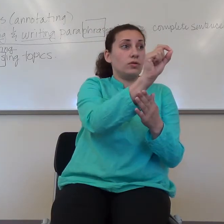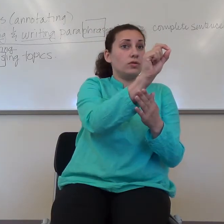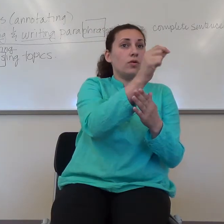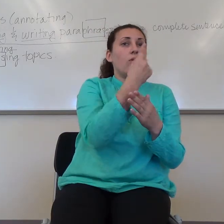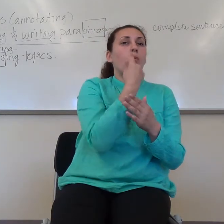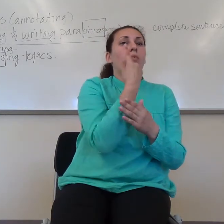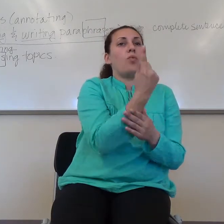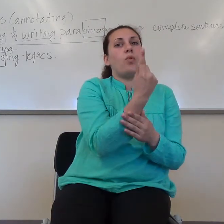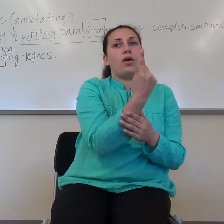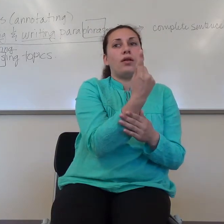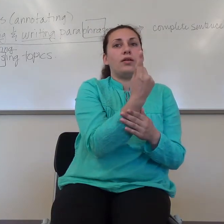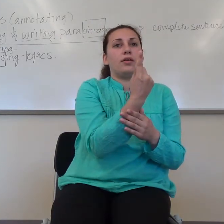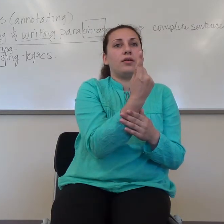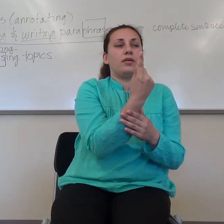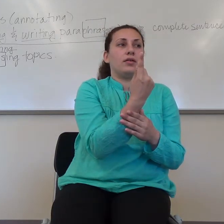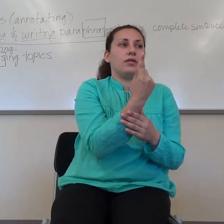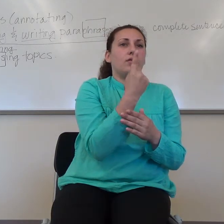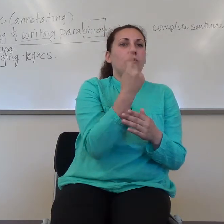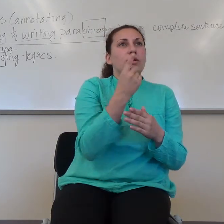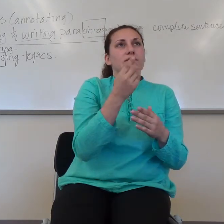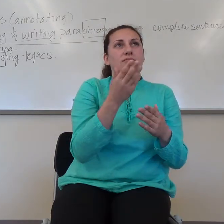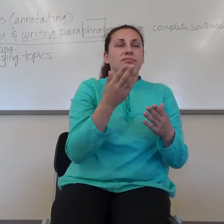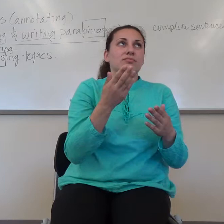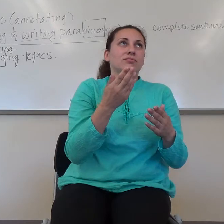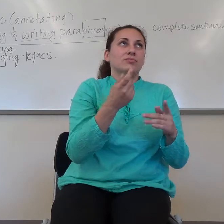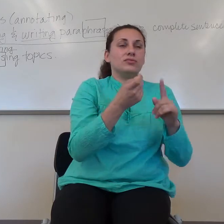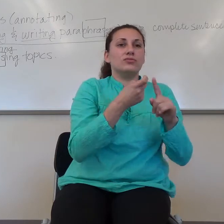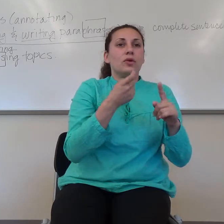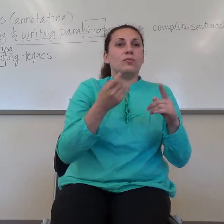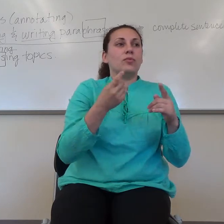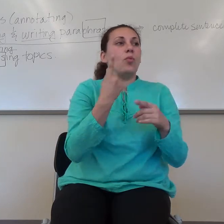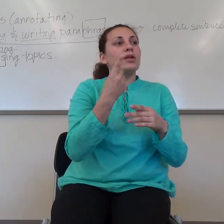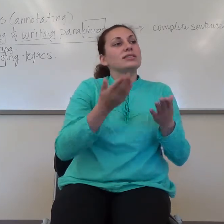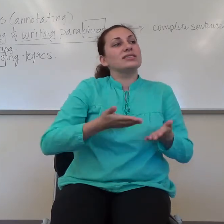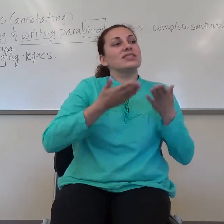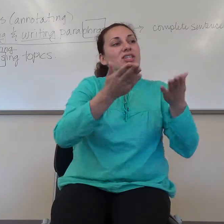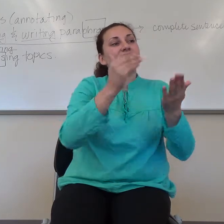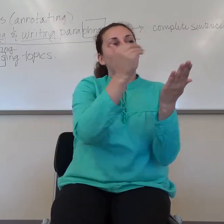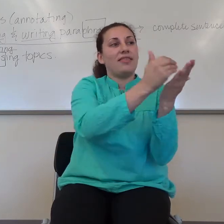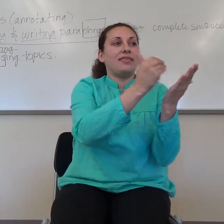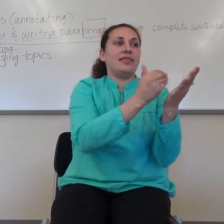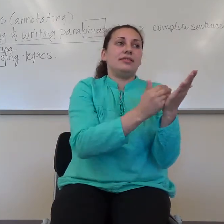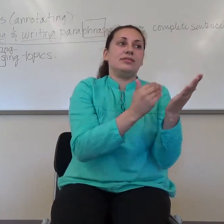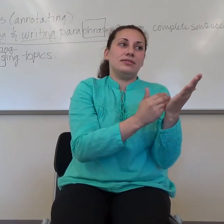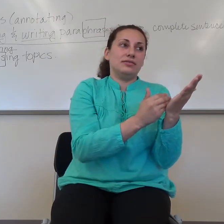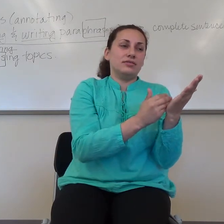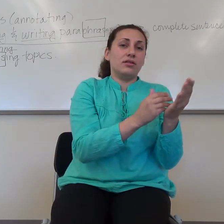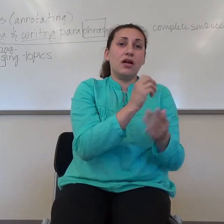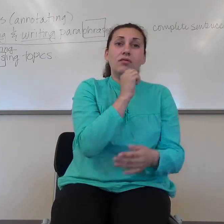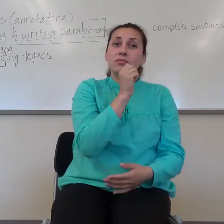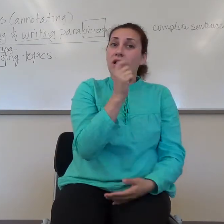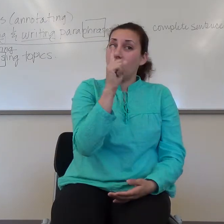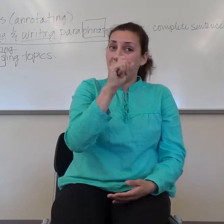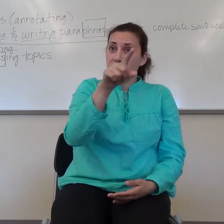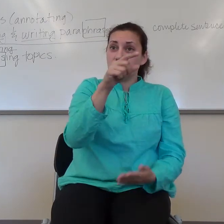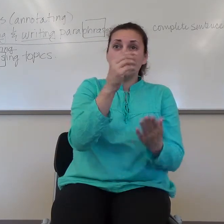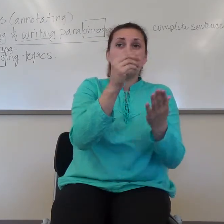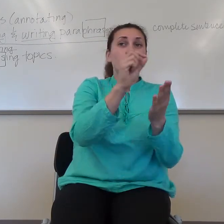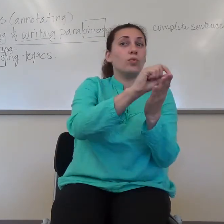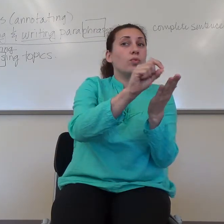one of a suggested list of topics. Okay, so we're not asking you yet to write them out by yourself. It's just like